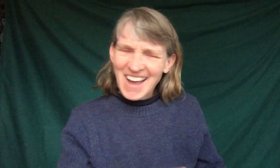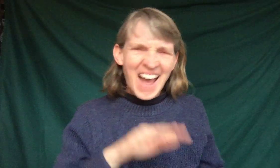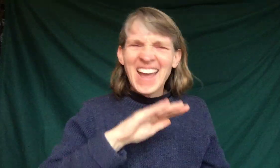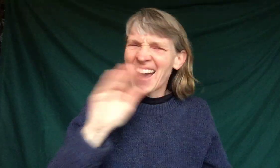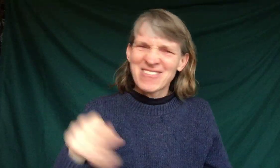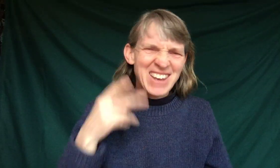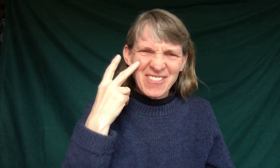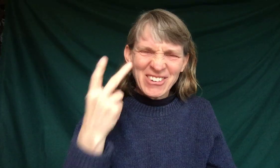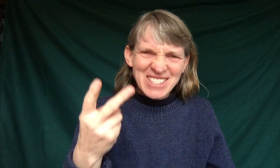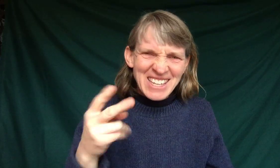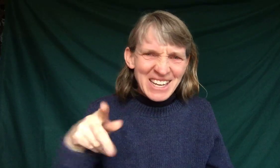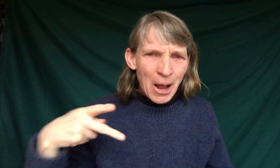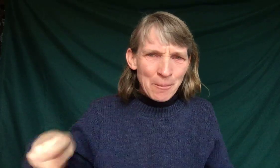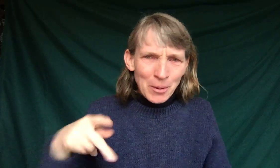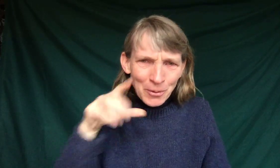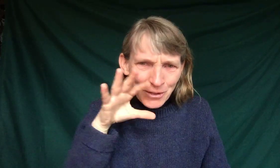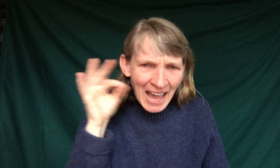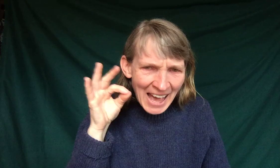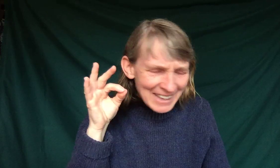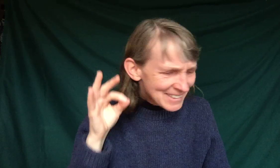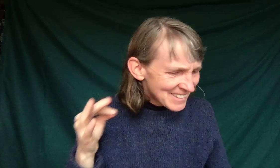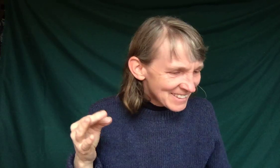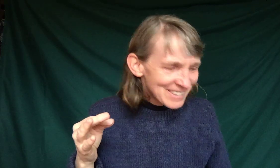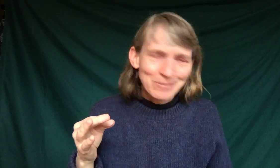I have never seen a purple cat.